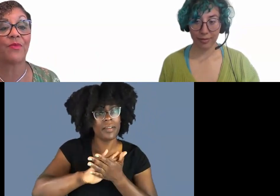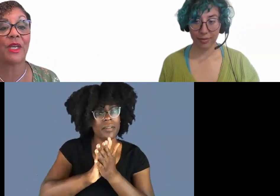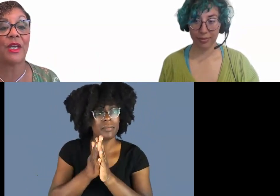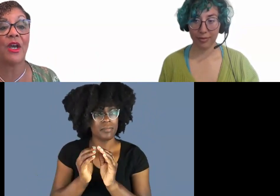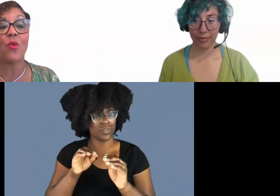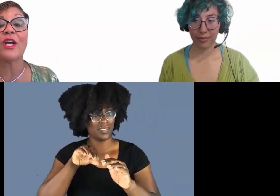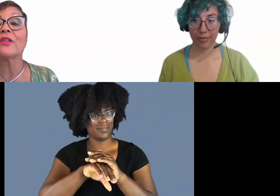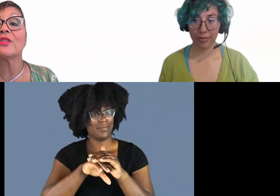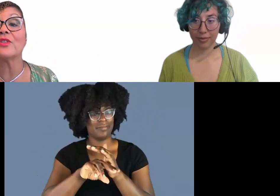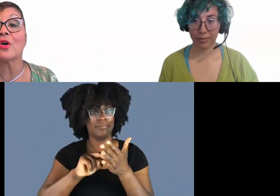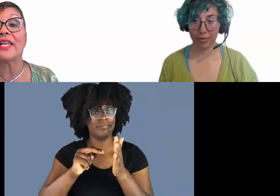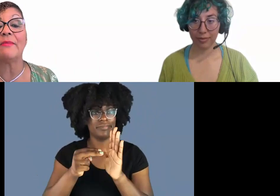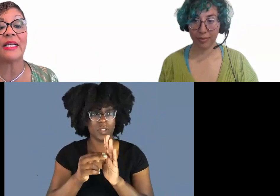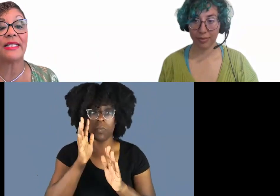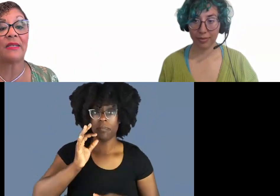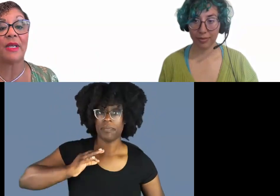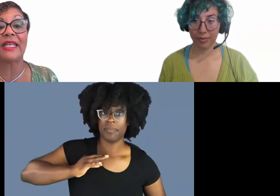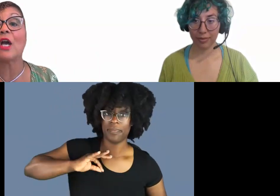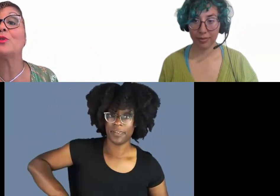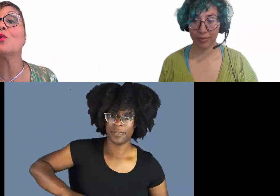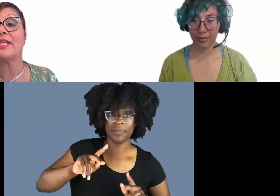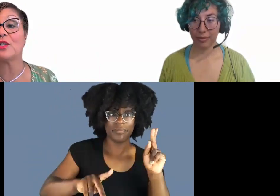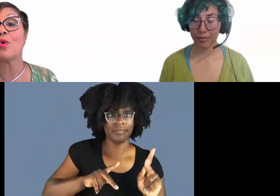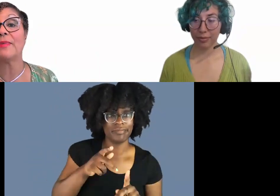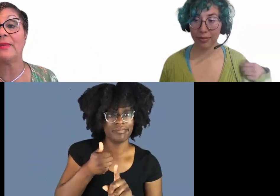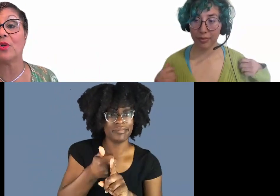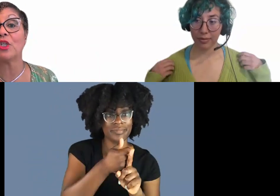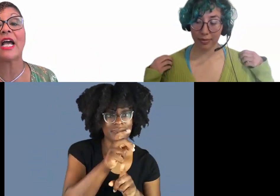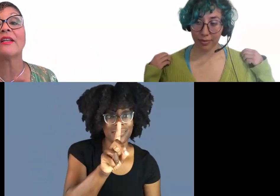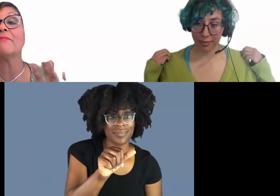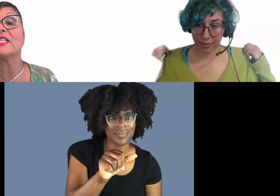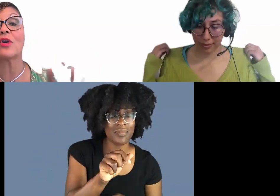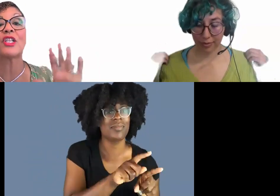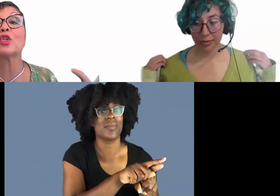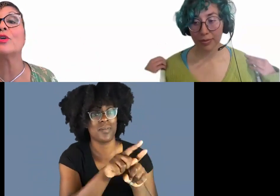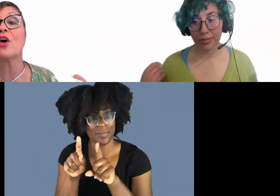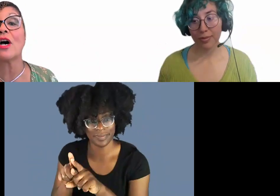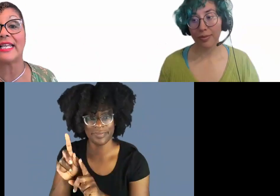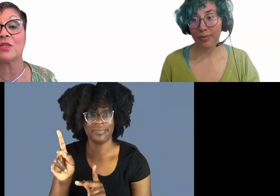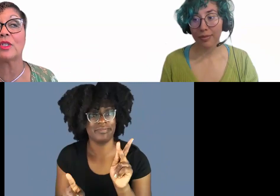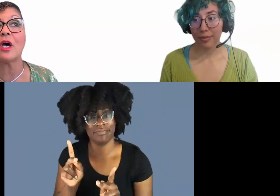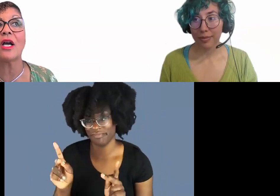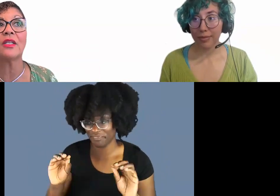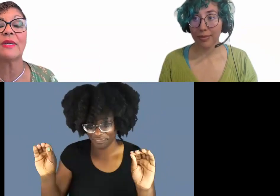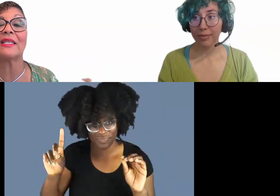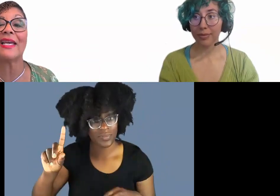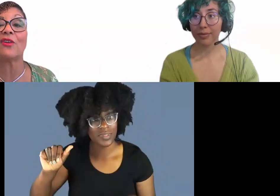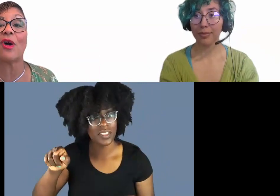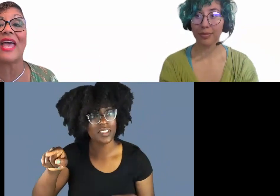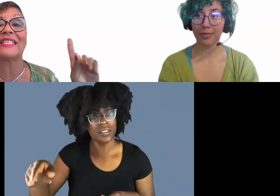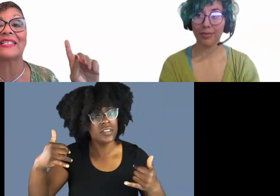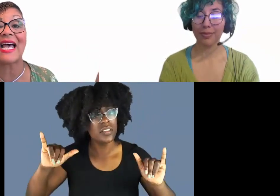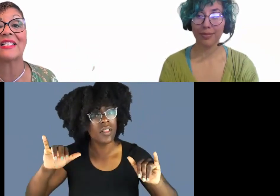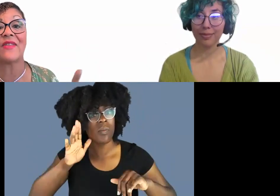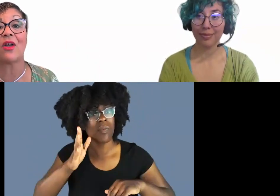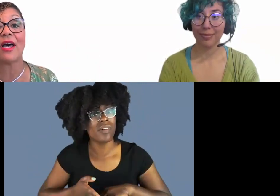it. We also know that email accessibility helps you reach more people. You're not going to miss or exclude an audience. And we'll talk a little bit later on